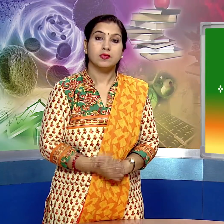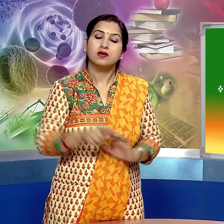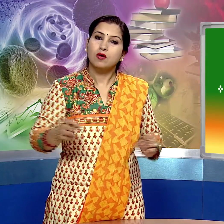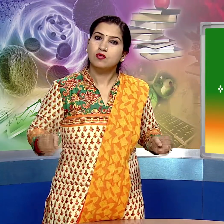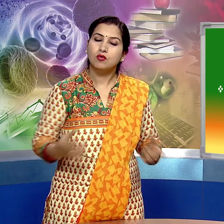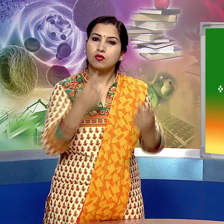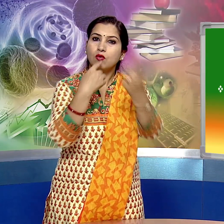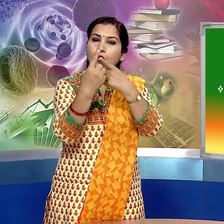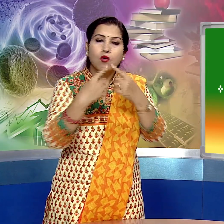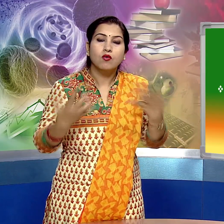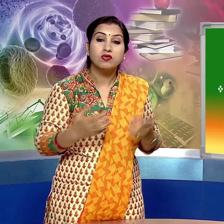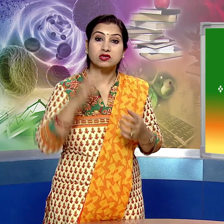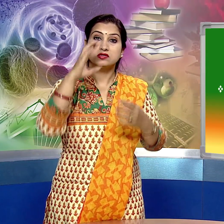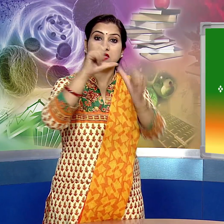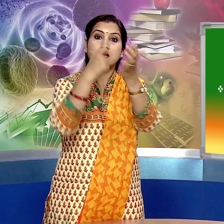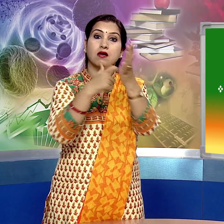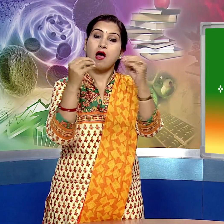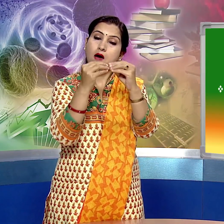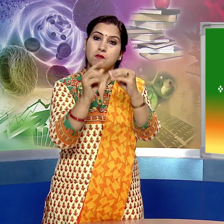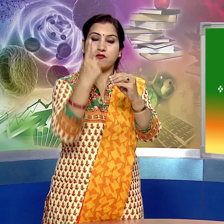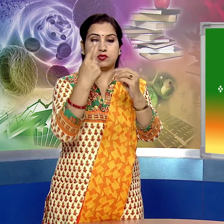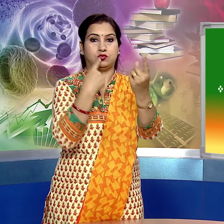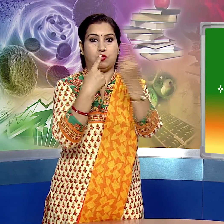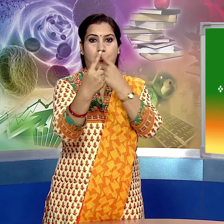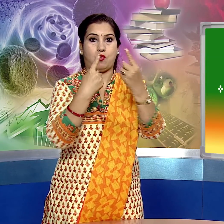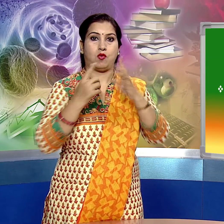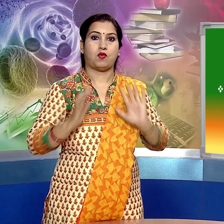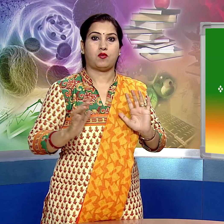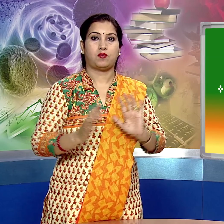Let's now talk about carbohydrates.